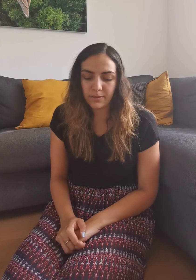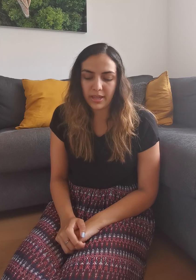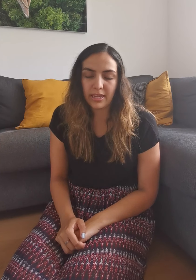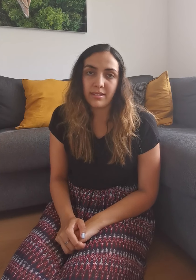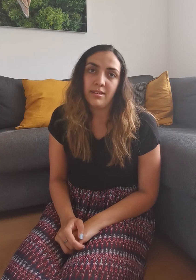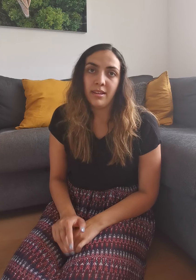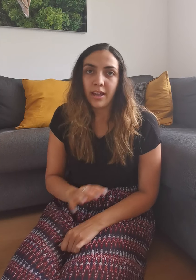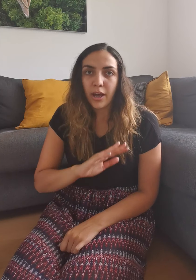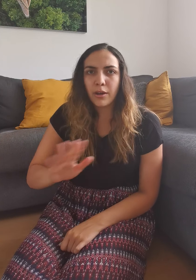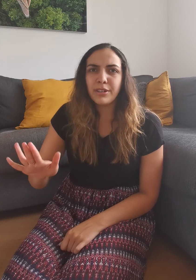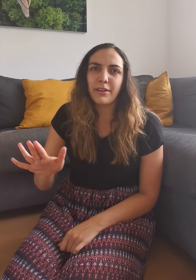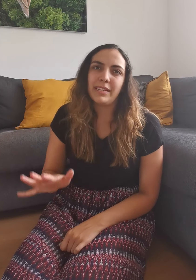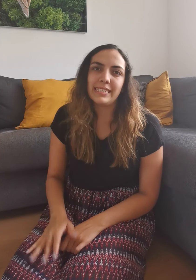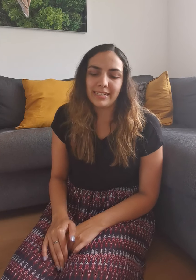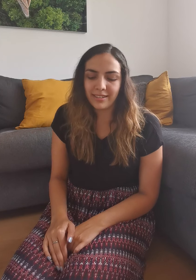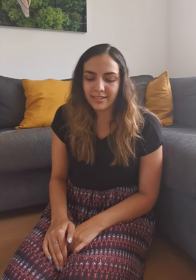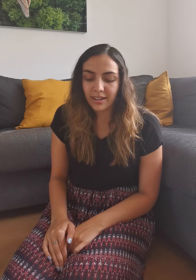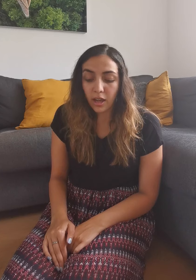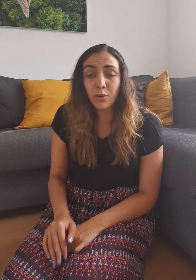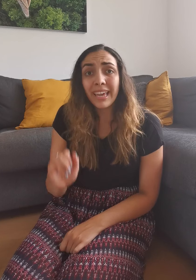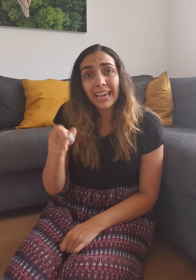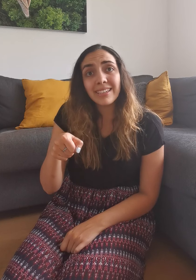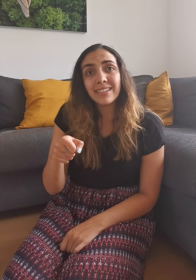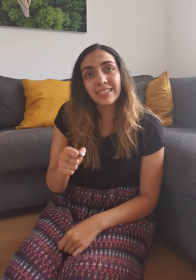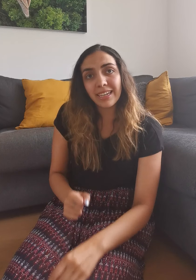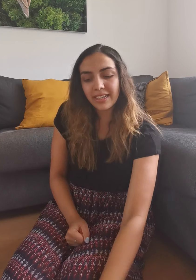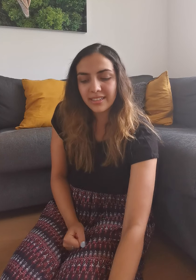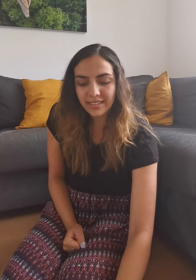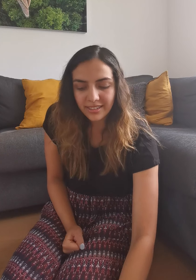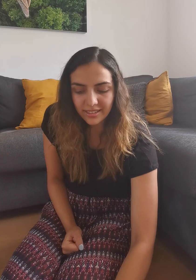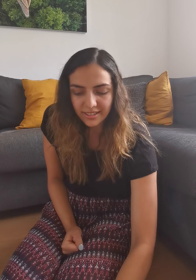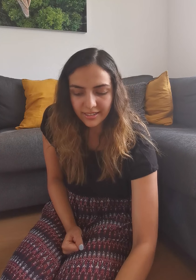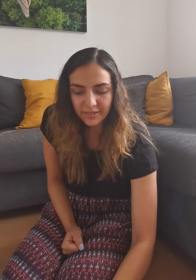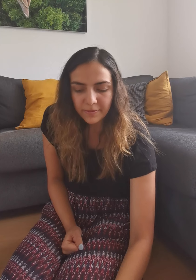me. Oh no, he didn't. Oh yes, he did.